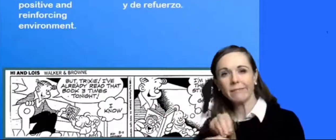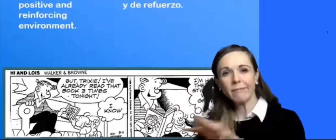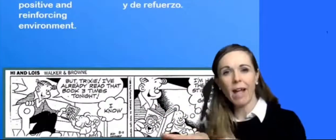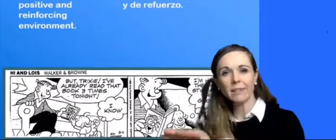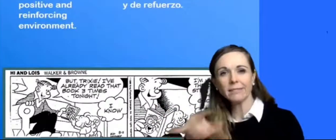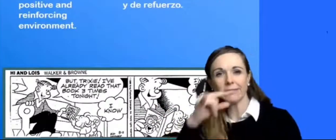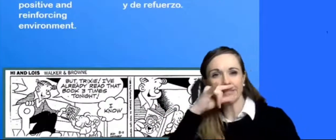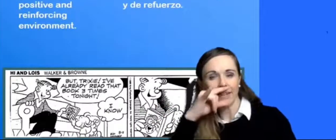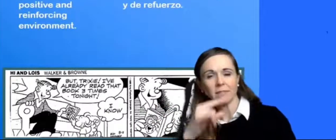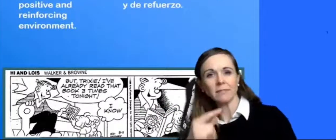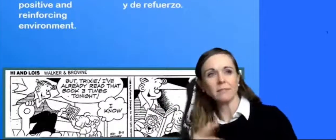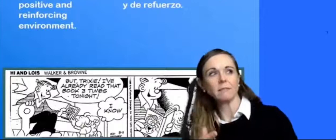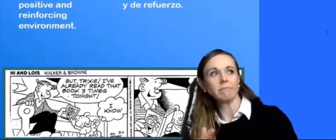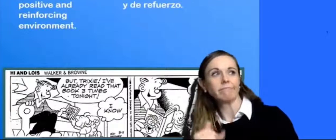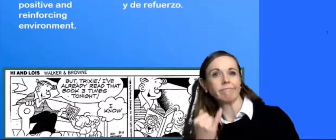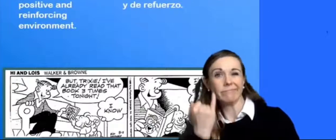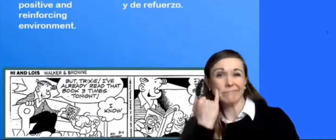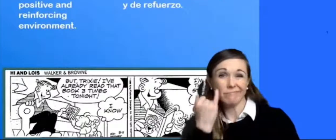and encouraging.